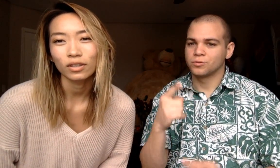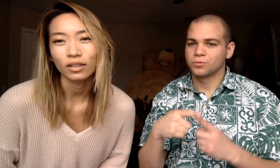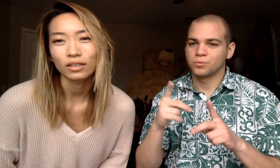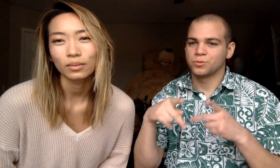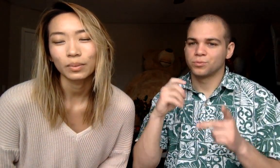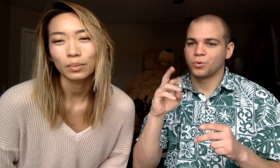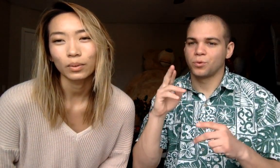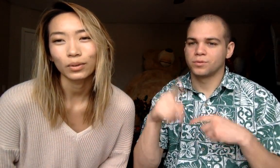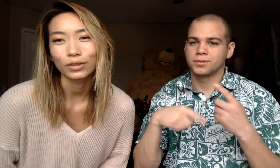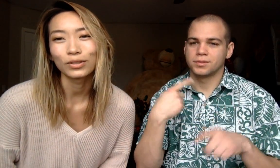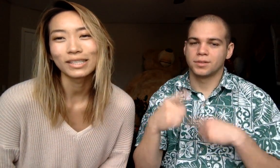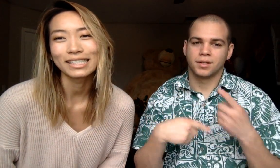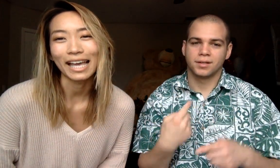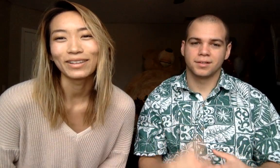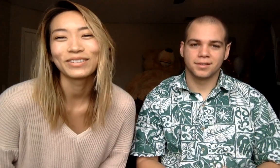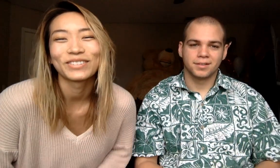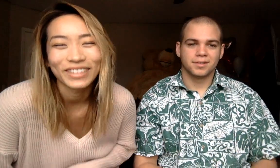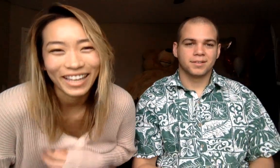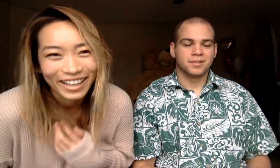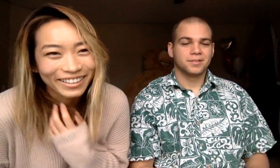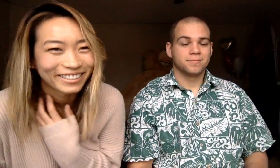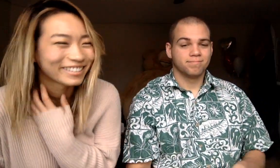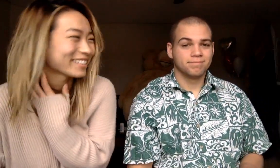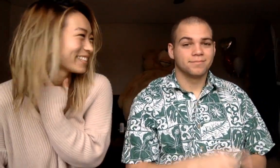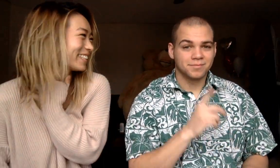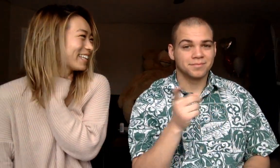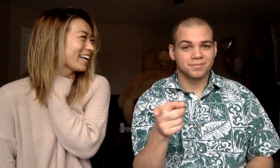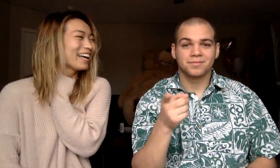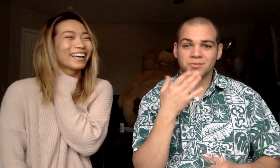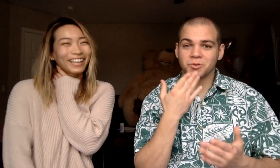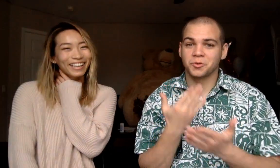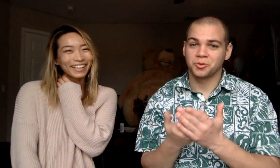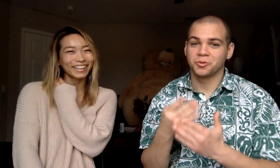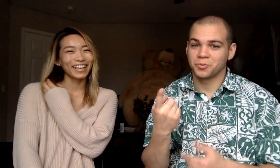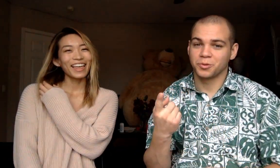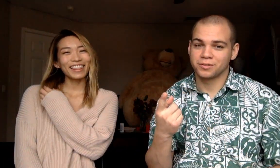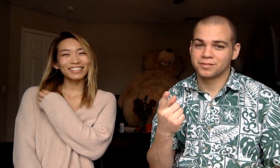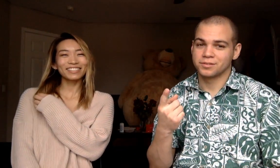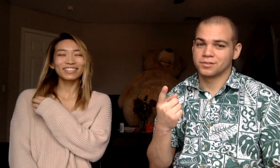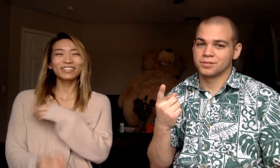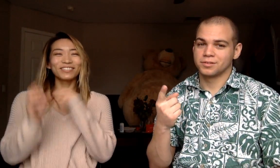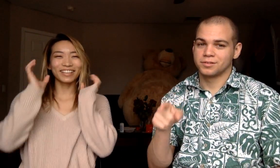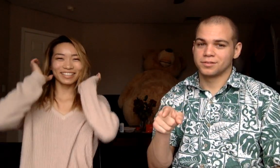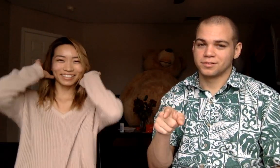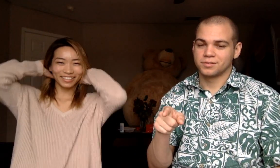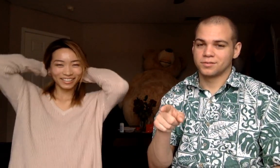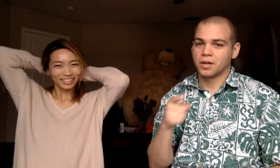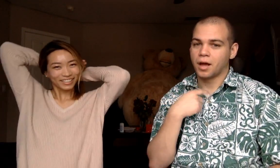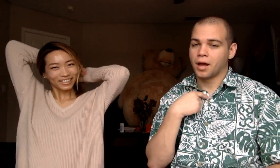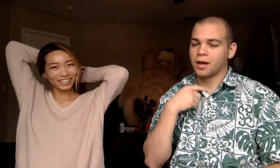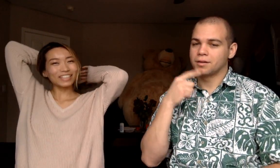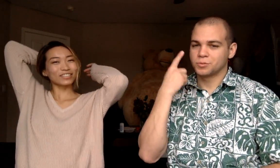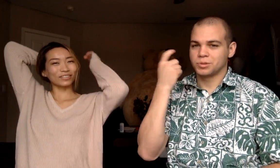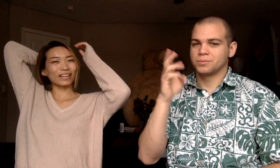to people or using sign language with others? That's a good one. I agree, that's a